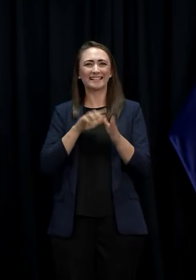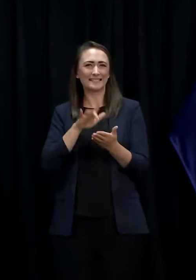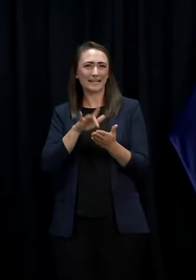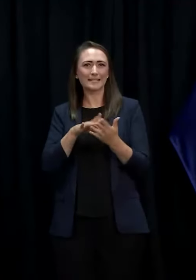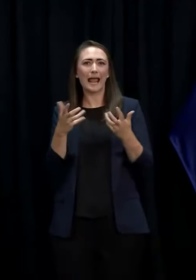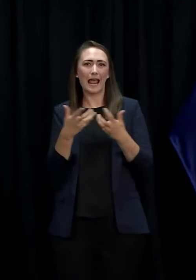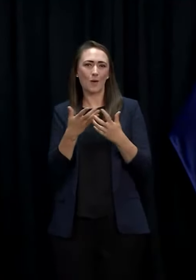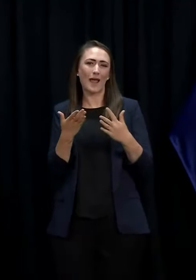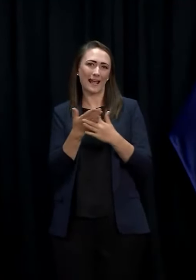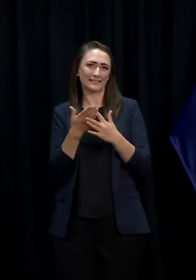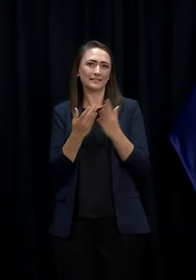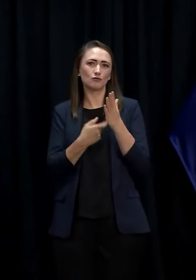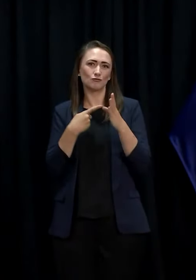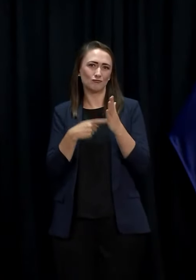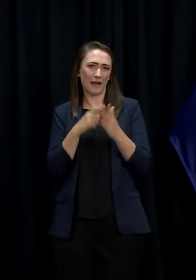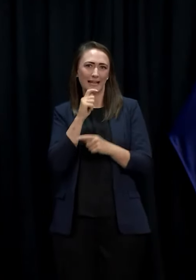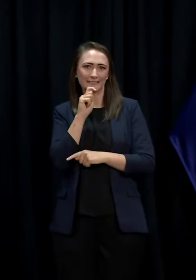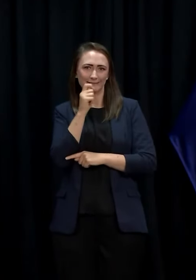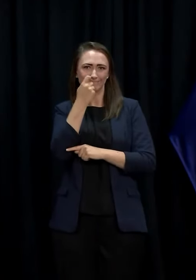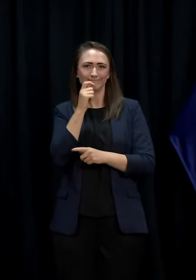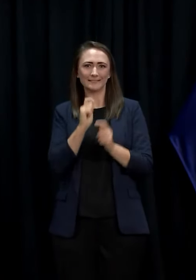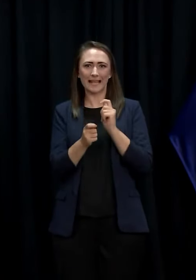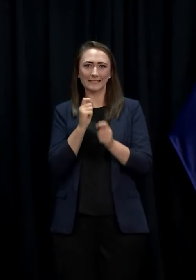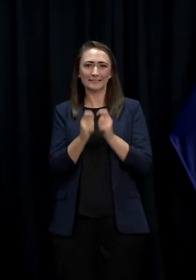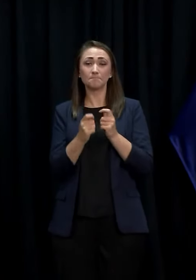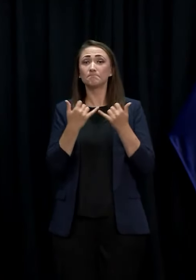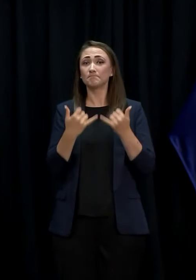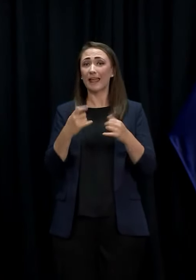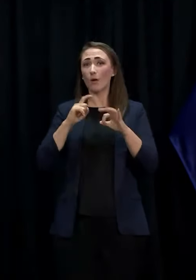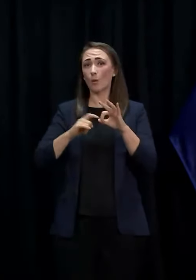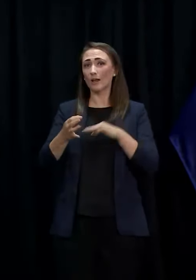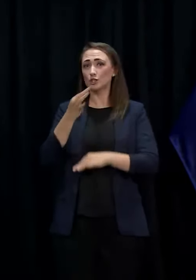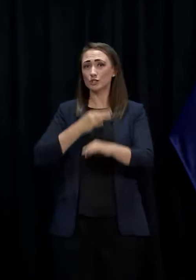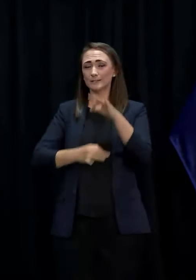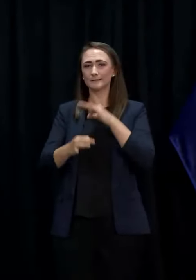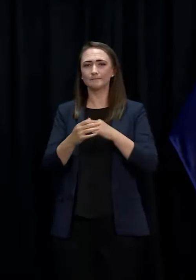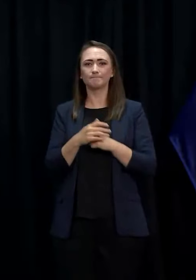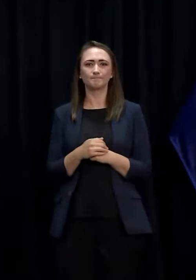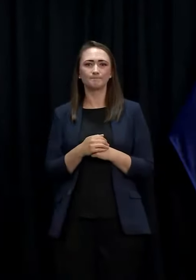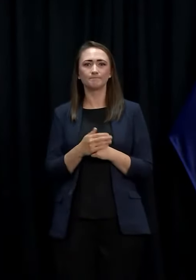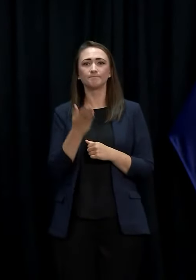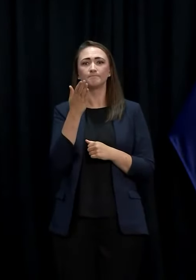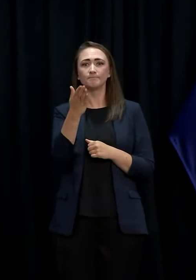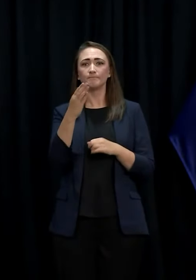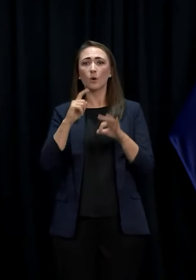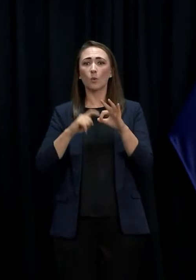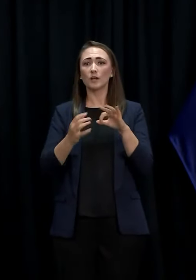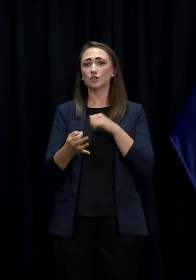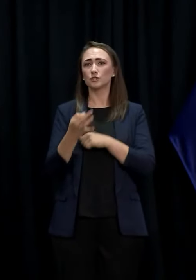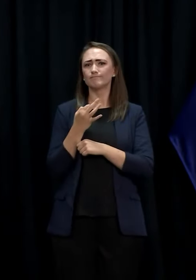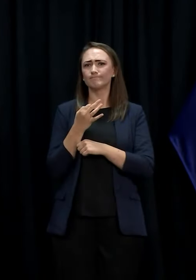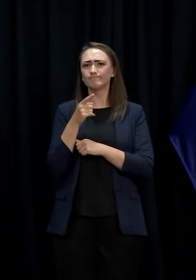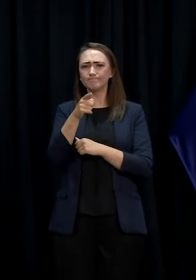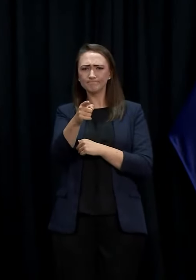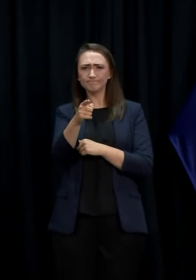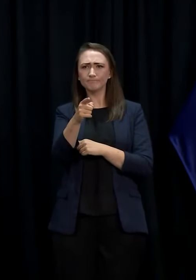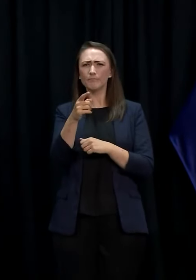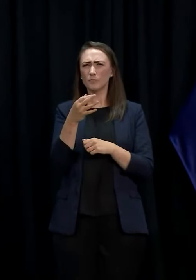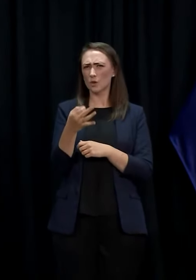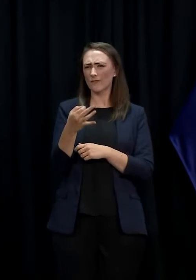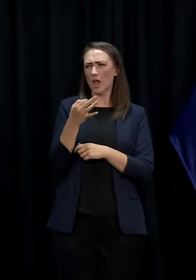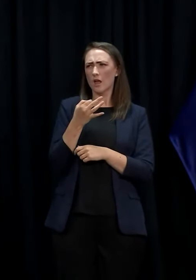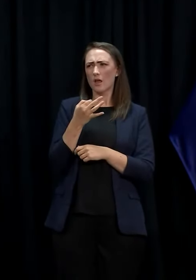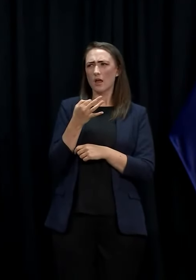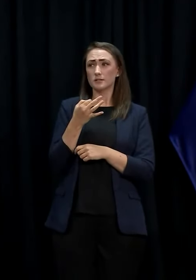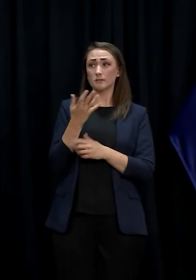one. Happy to take questions. We've passed the peak now, and you mentioned that the case numbers are going down. So why